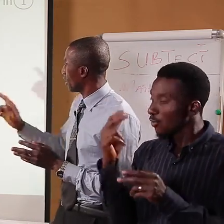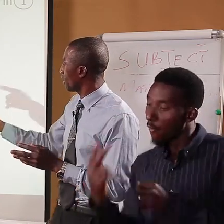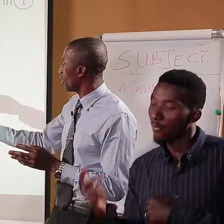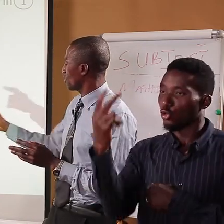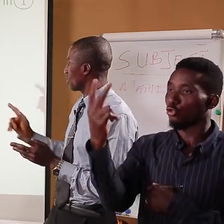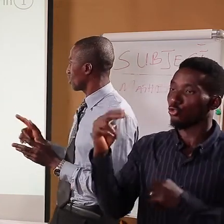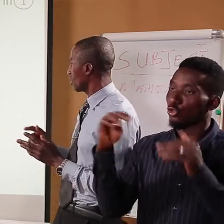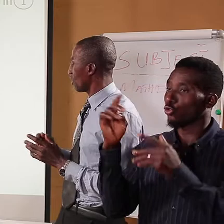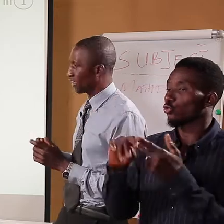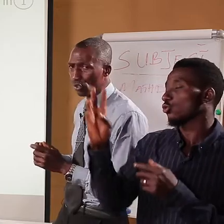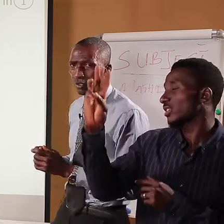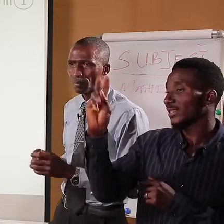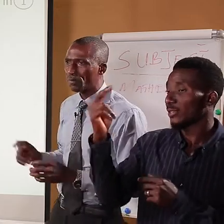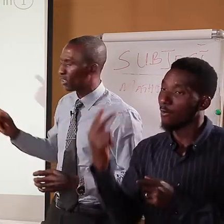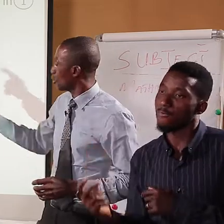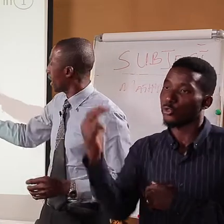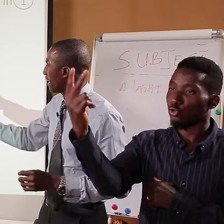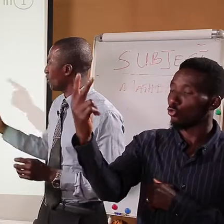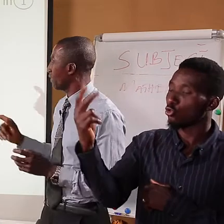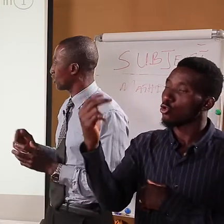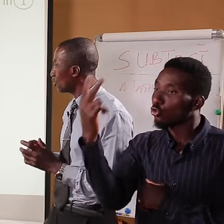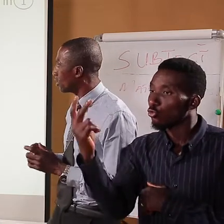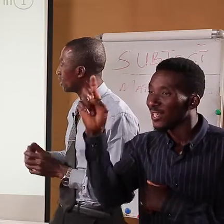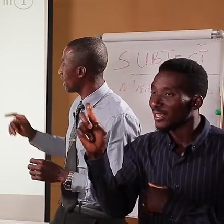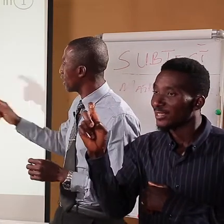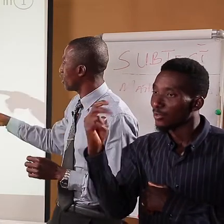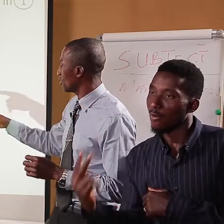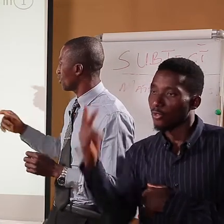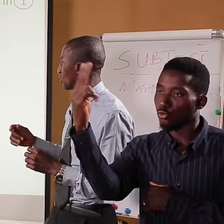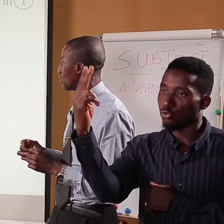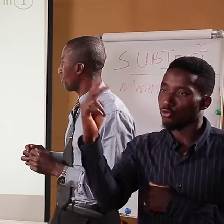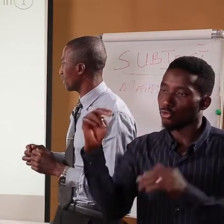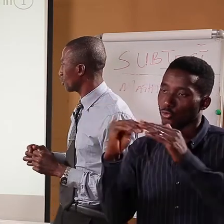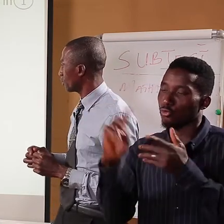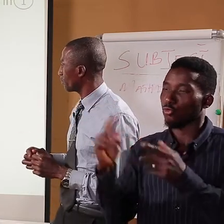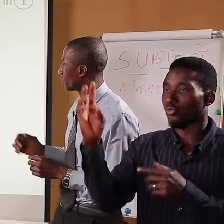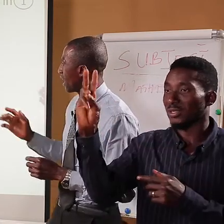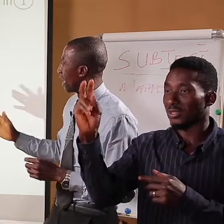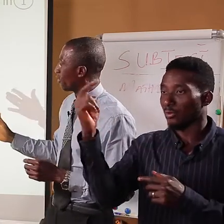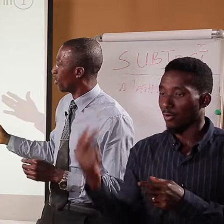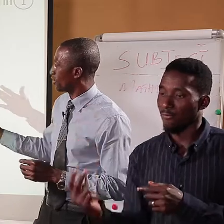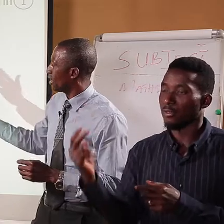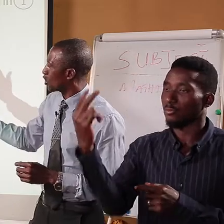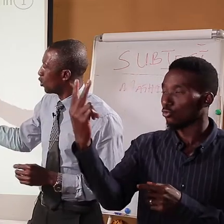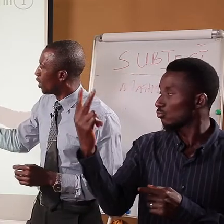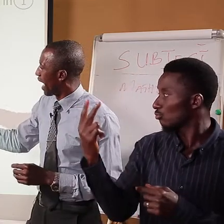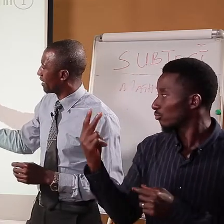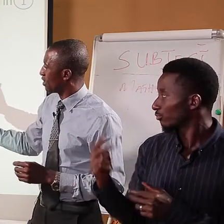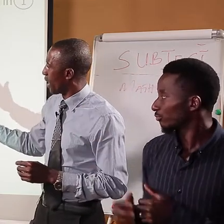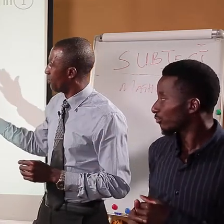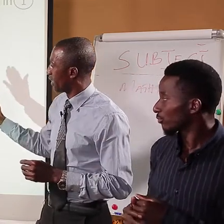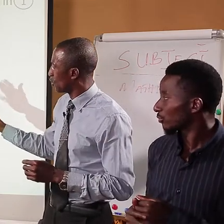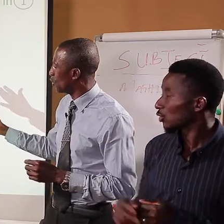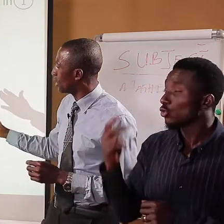2 equals to 16 over 2. 2x over 2 equals to 16 over 2. And of course,